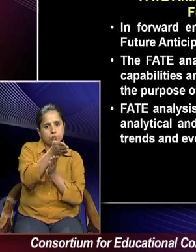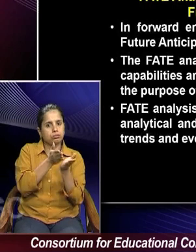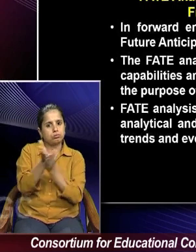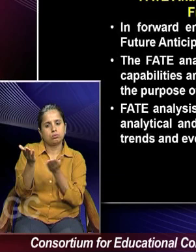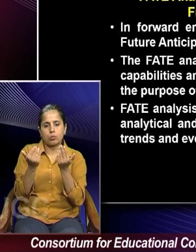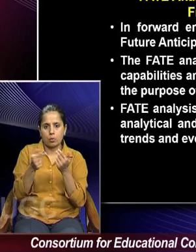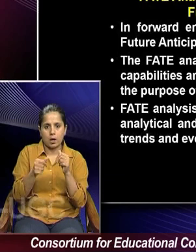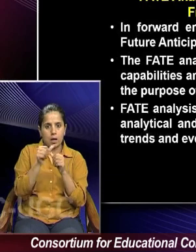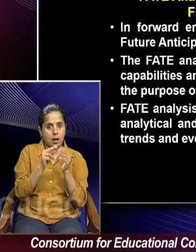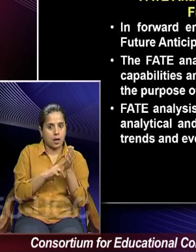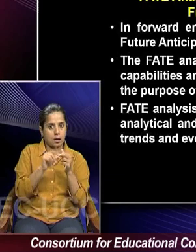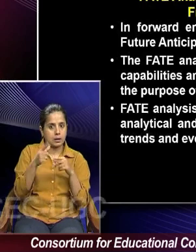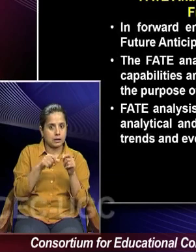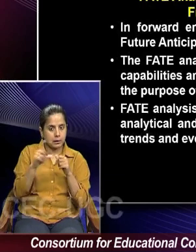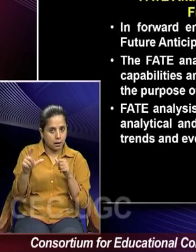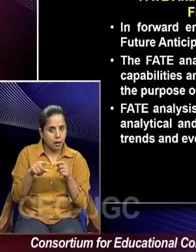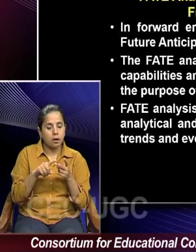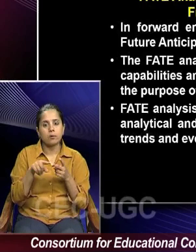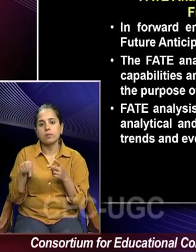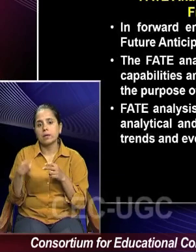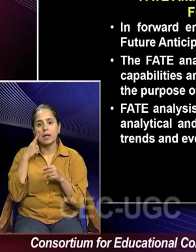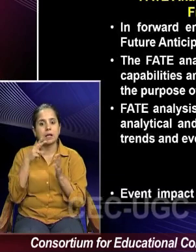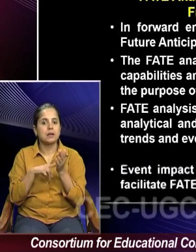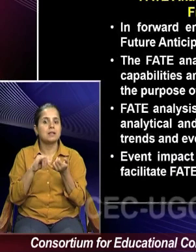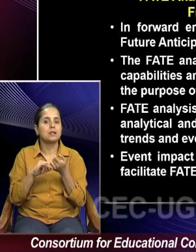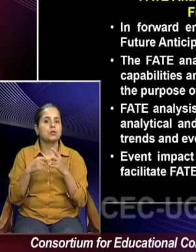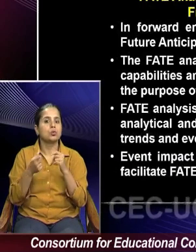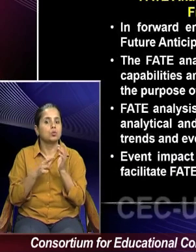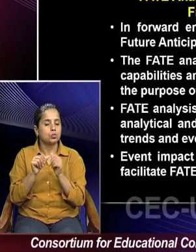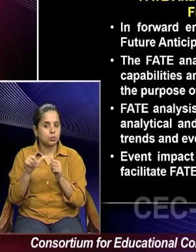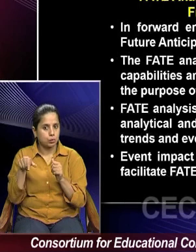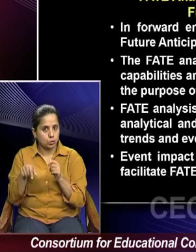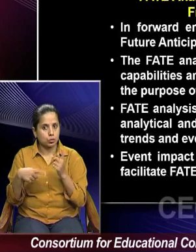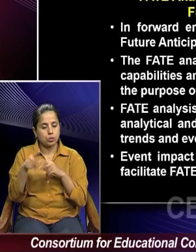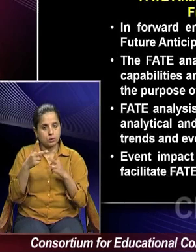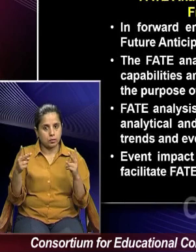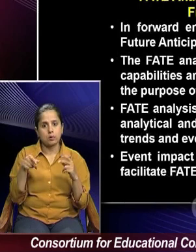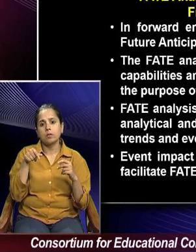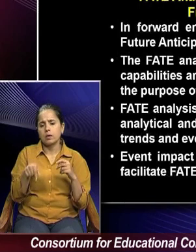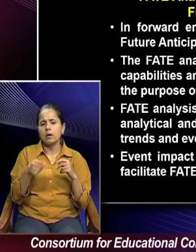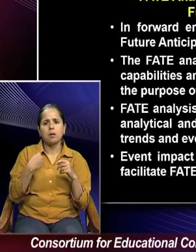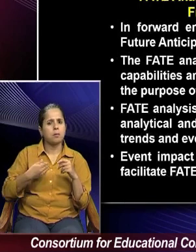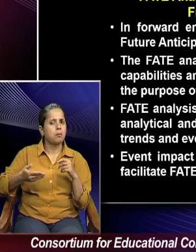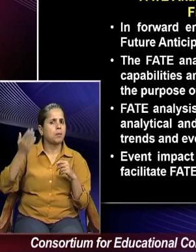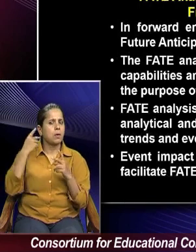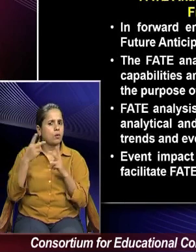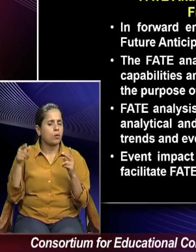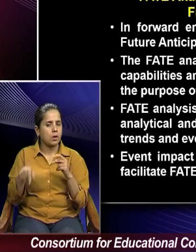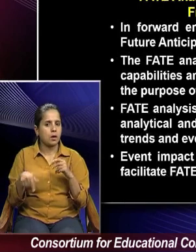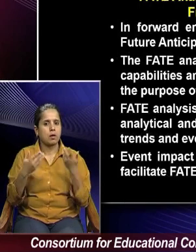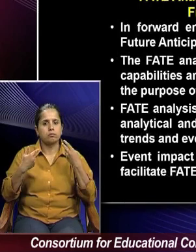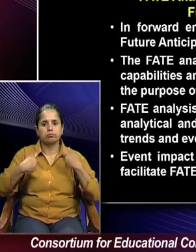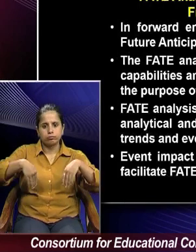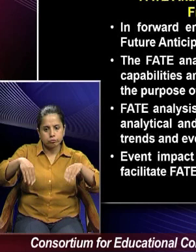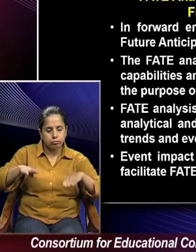is analytical as well as intuitional approaches to trends and events. So, event impact matrices may be